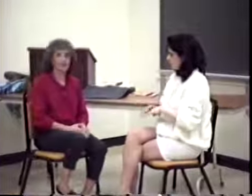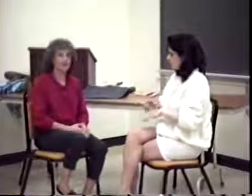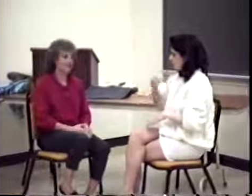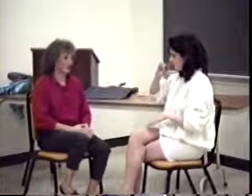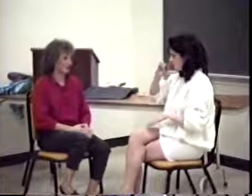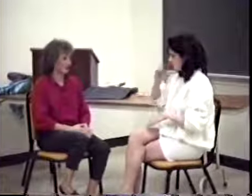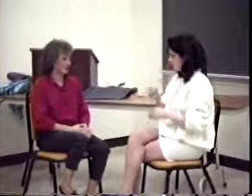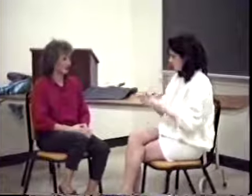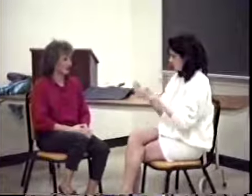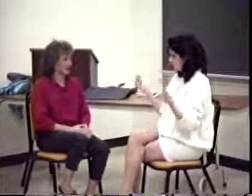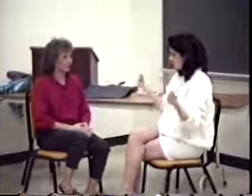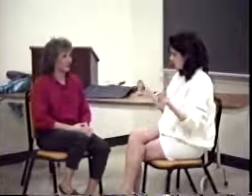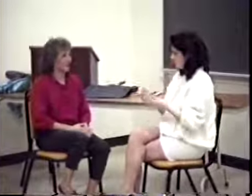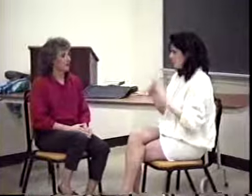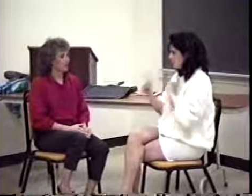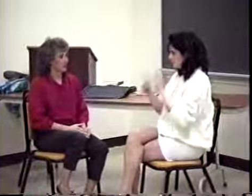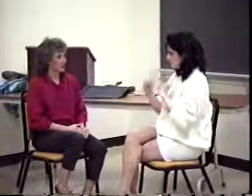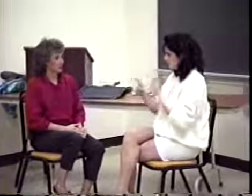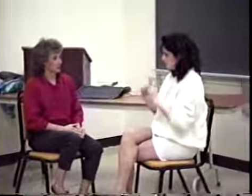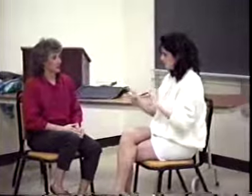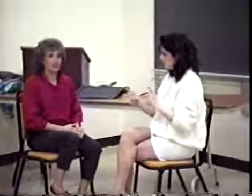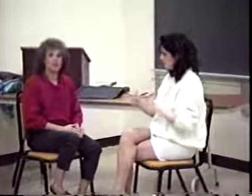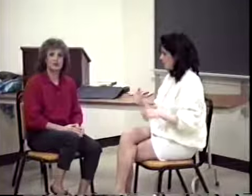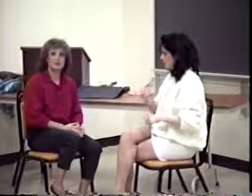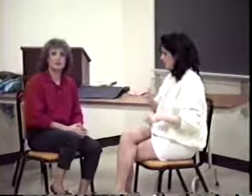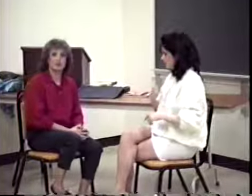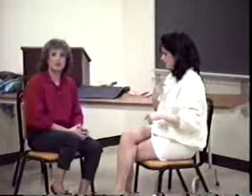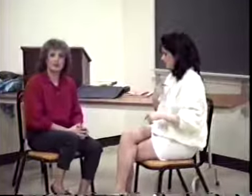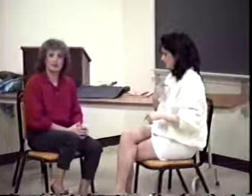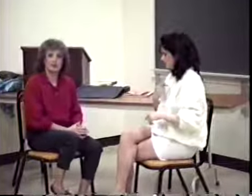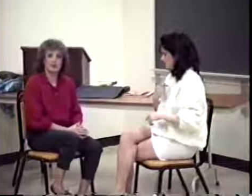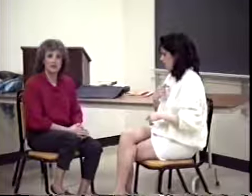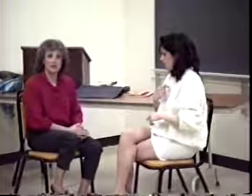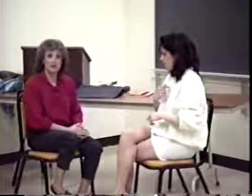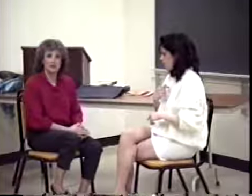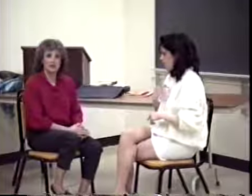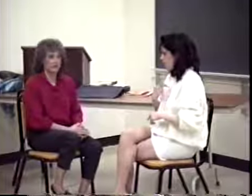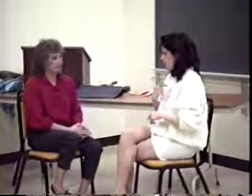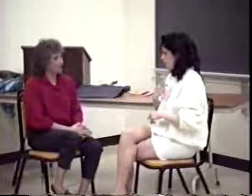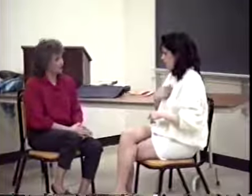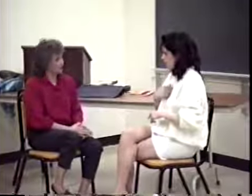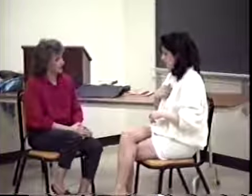Holly is a Cherokee. She comes from the Watergrass people.